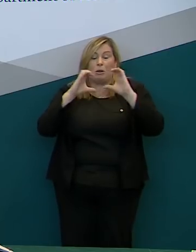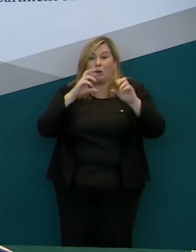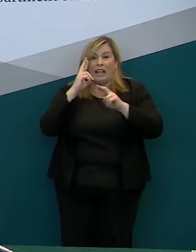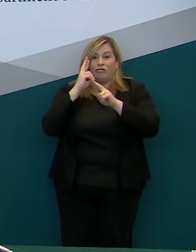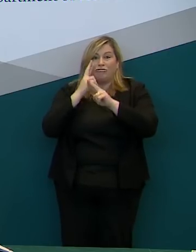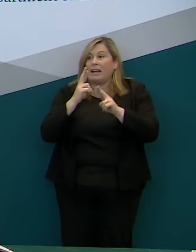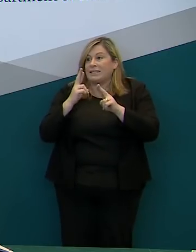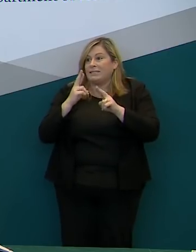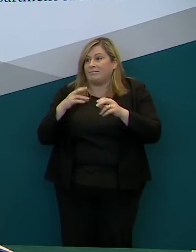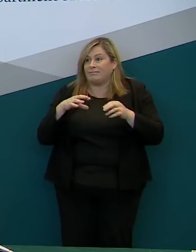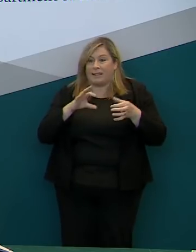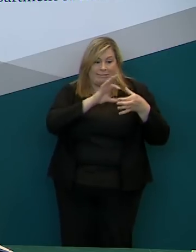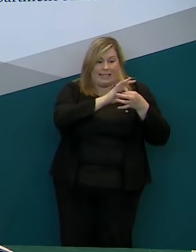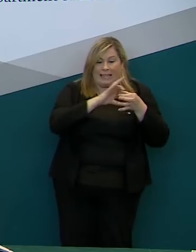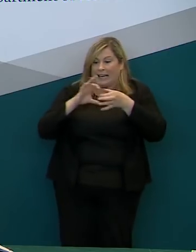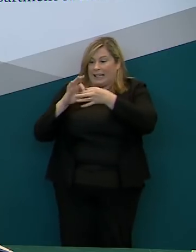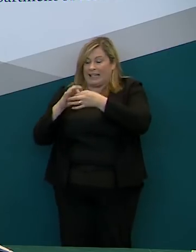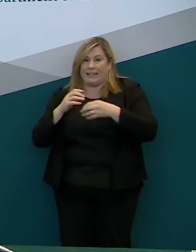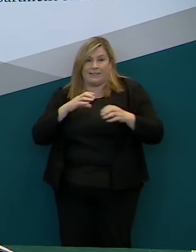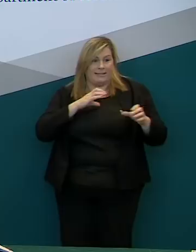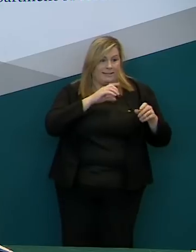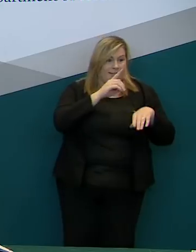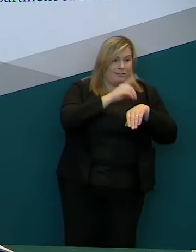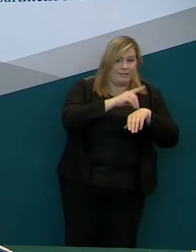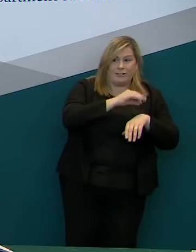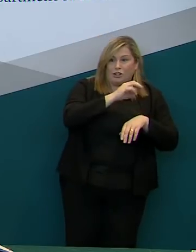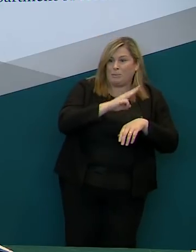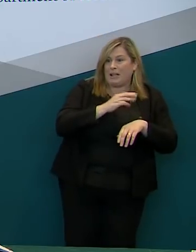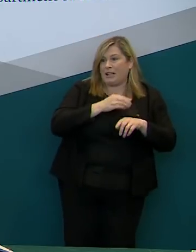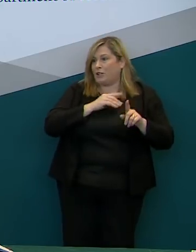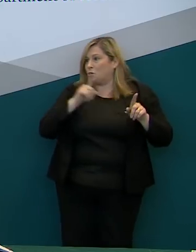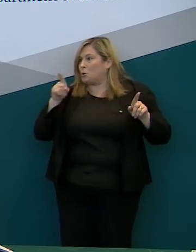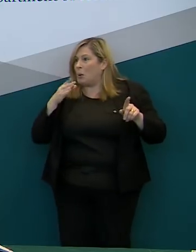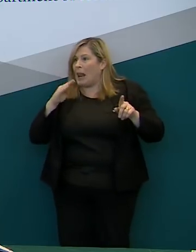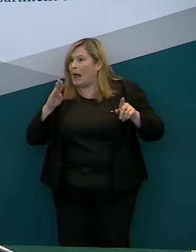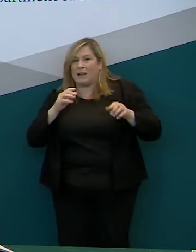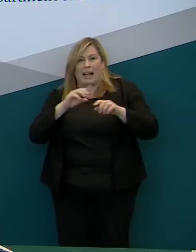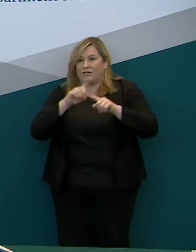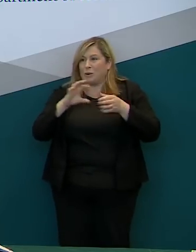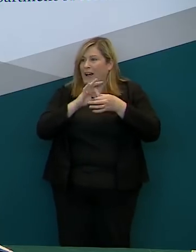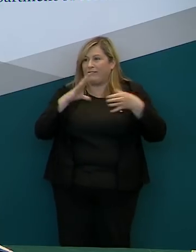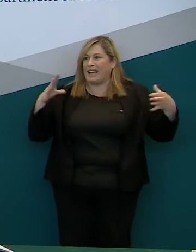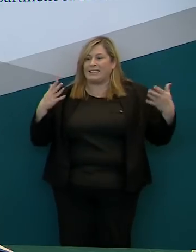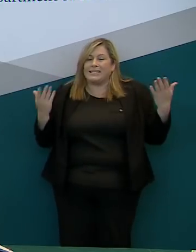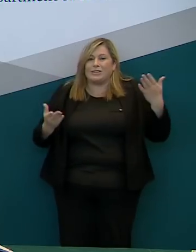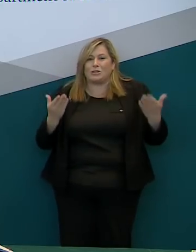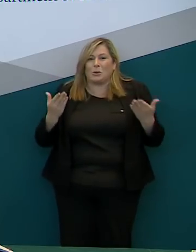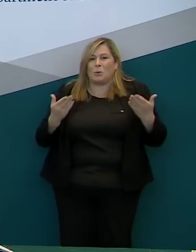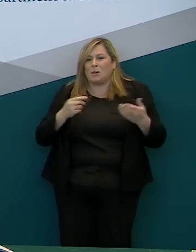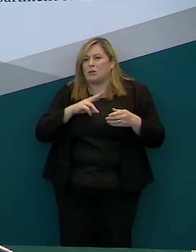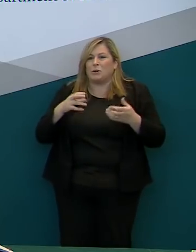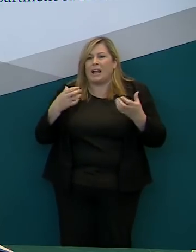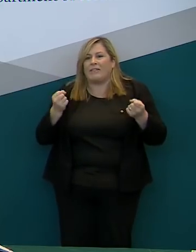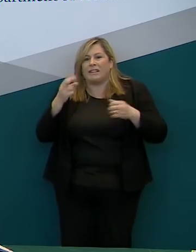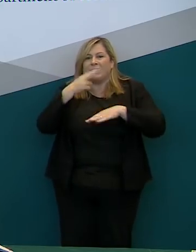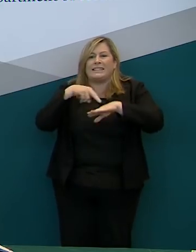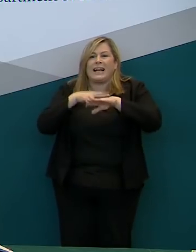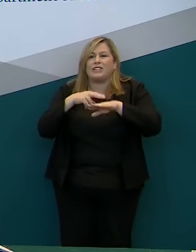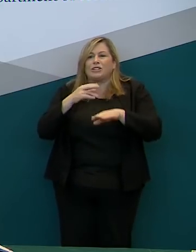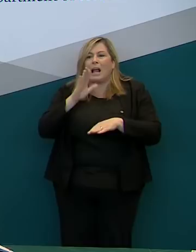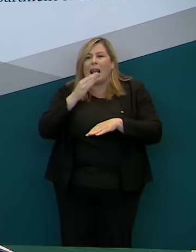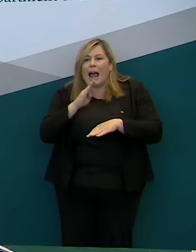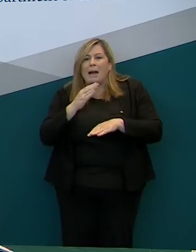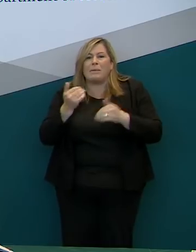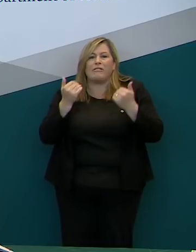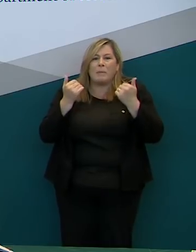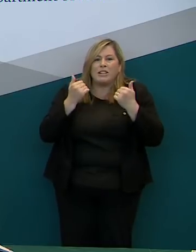to build into place, and it takes time to make sure that it's robust. We don't have a unique patient identifier yet. We don't have a national laboratory information